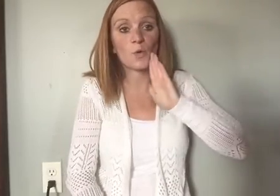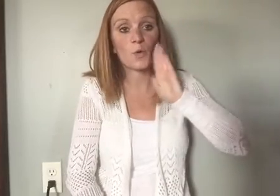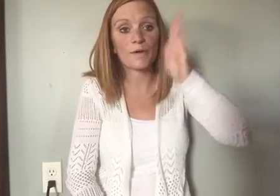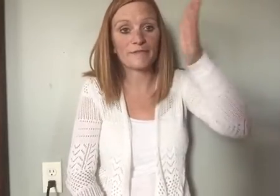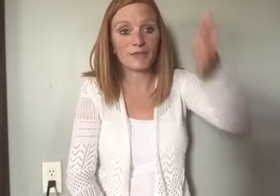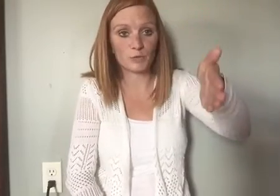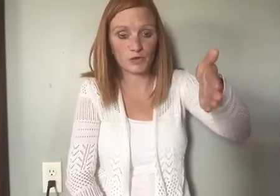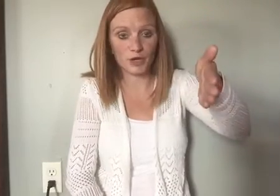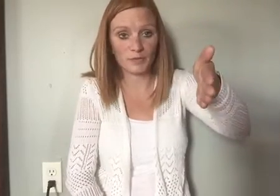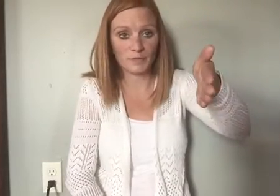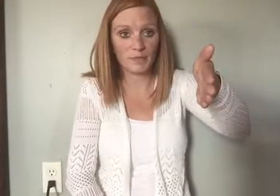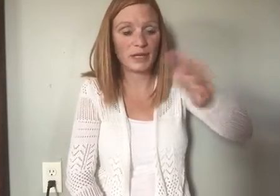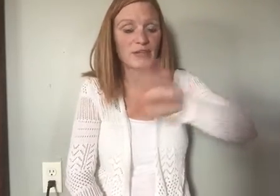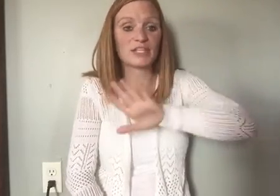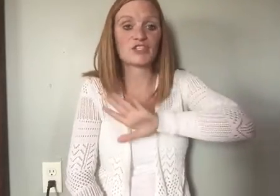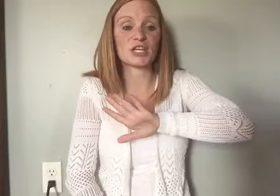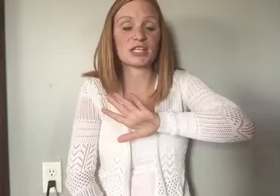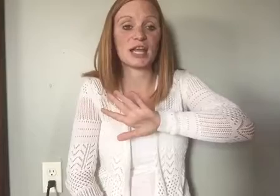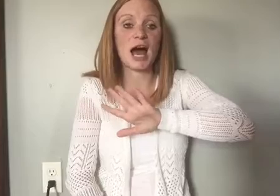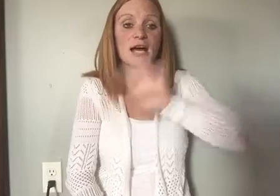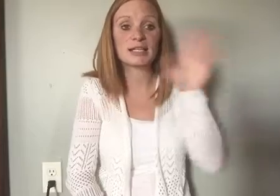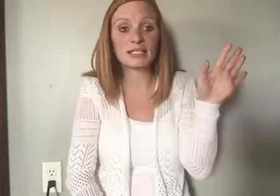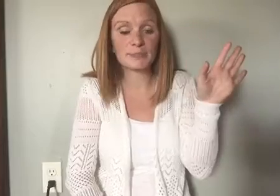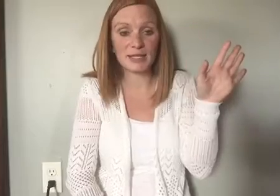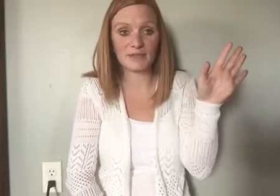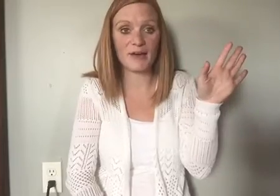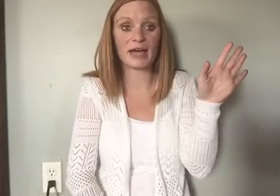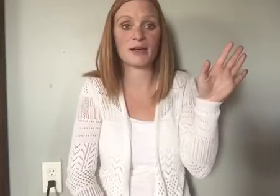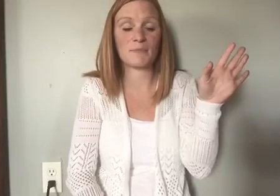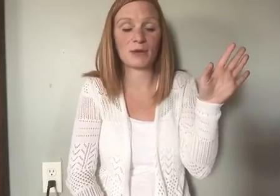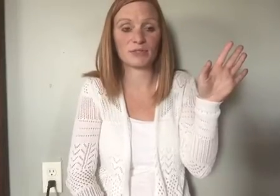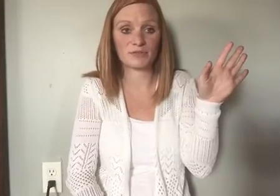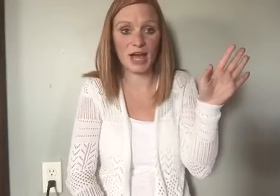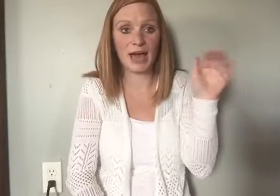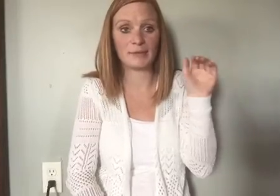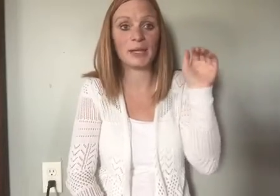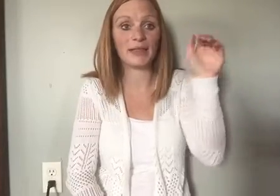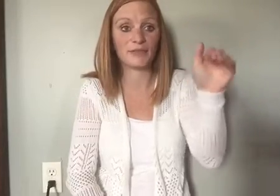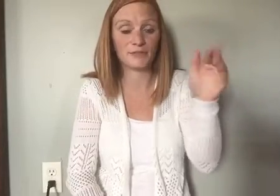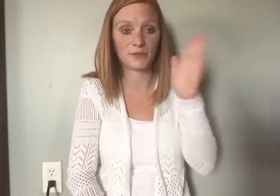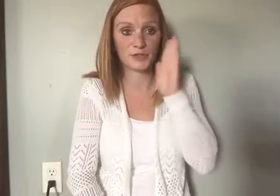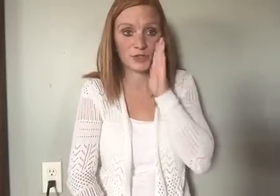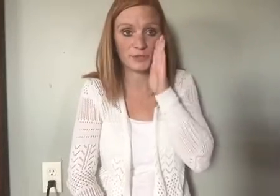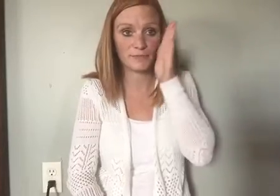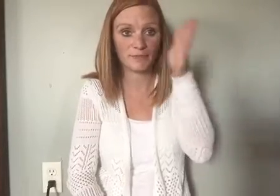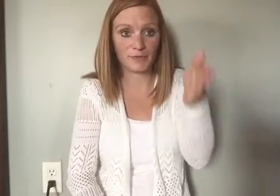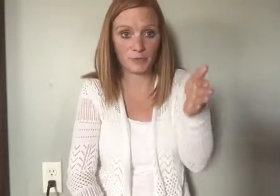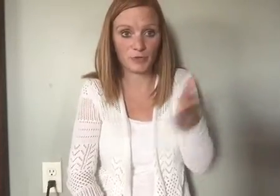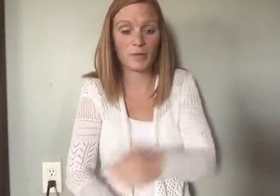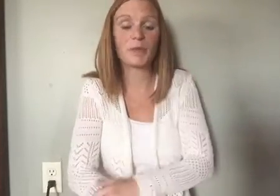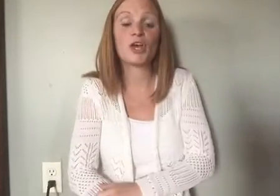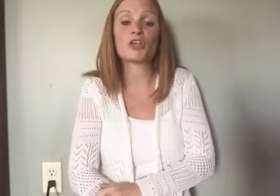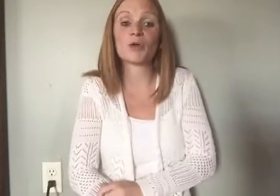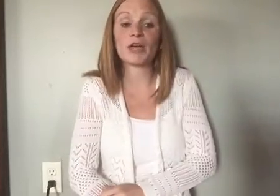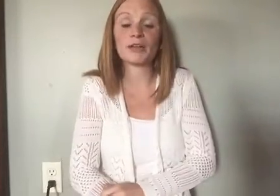or future. This is just an unspecified amount of time in the future. So I could